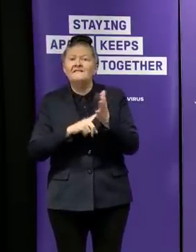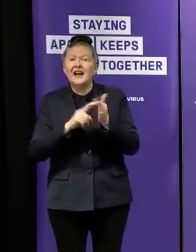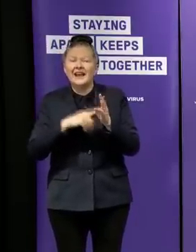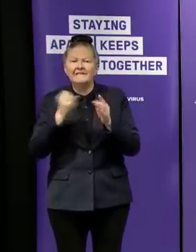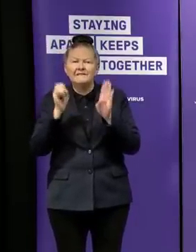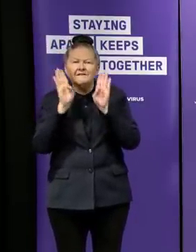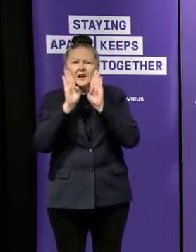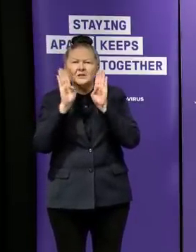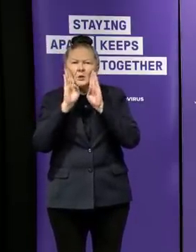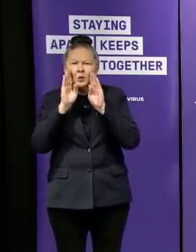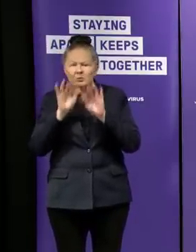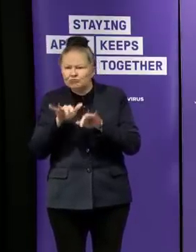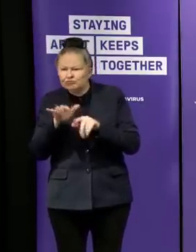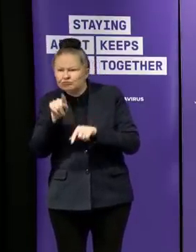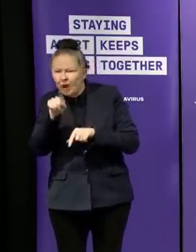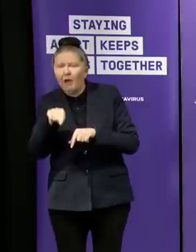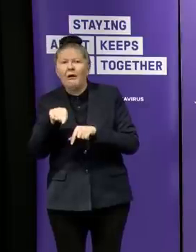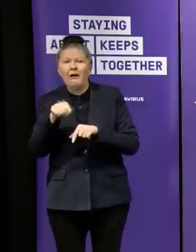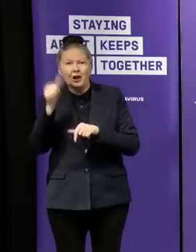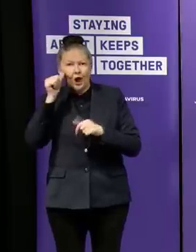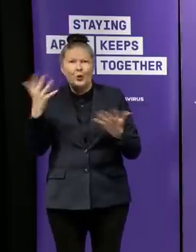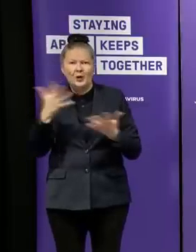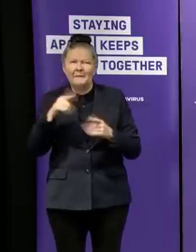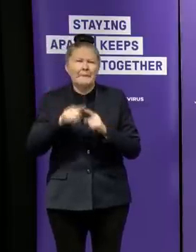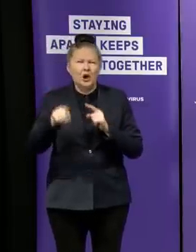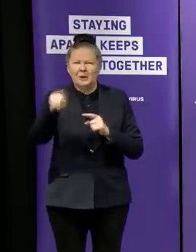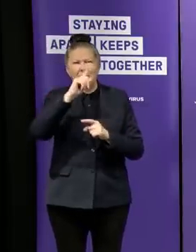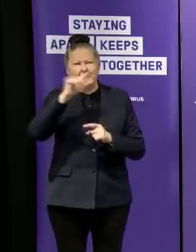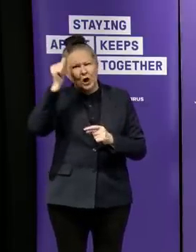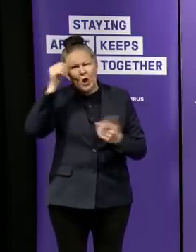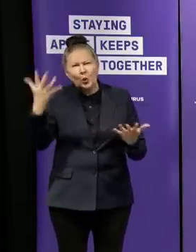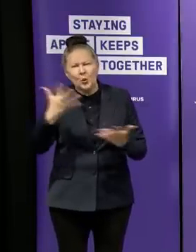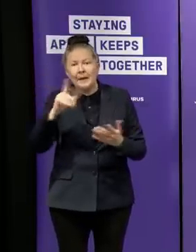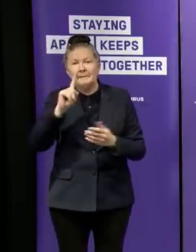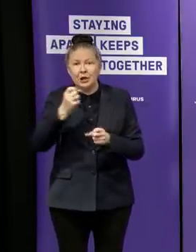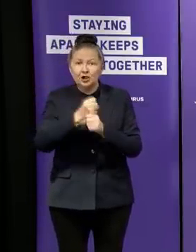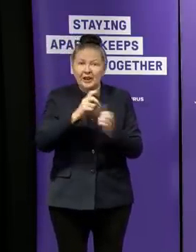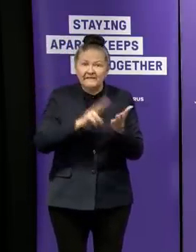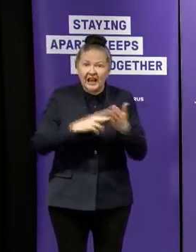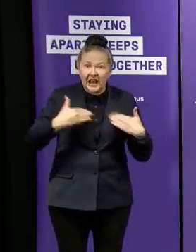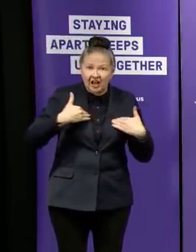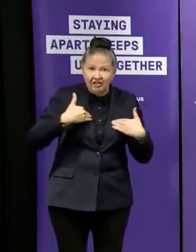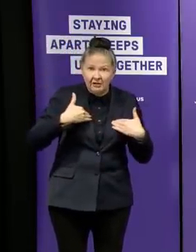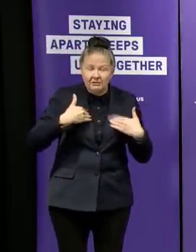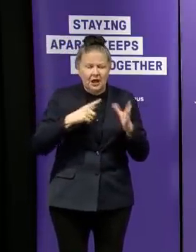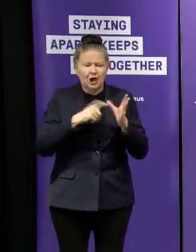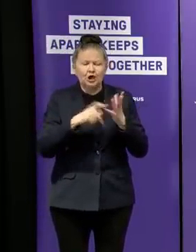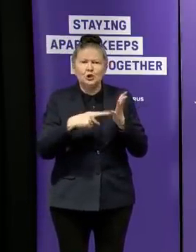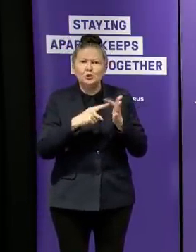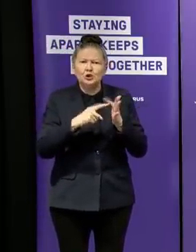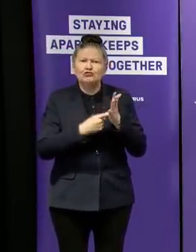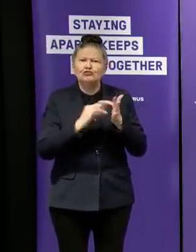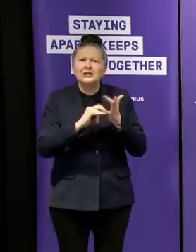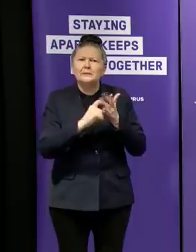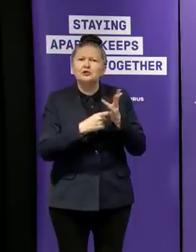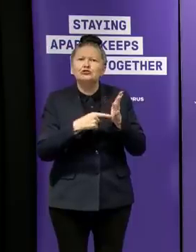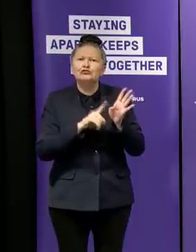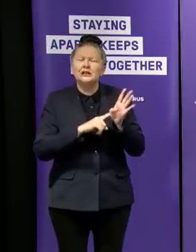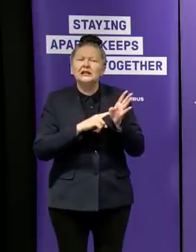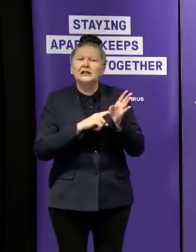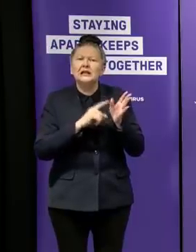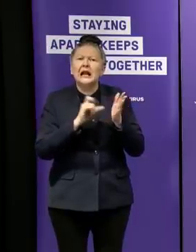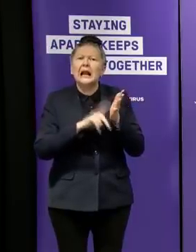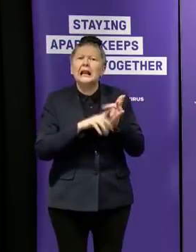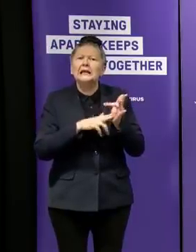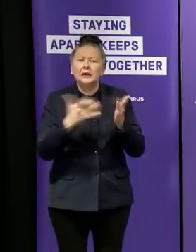sites, I won't go through them all, they're pretty well known to the Shepparton community, but the main sites are the GV Health Acute Respiratory Clinic in Graham Street, which